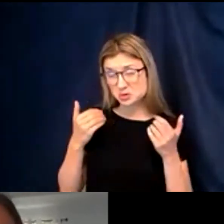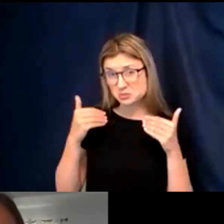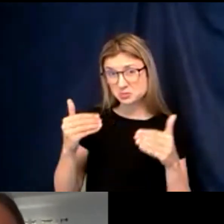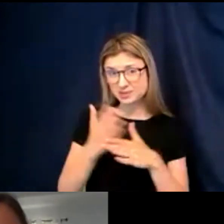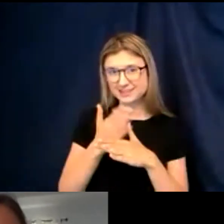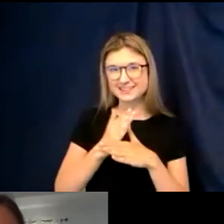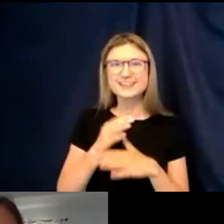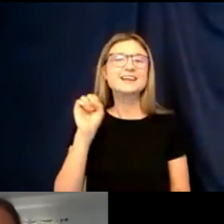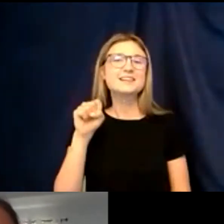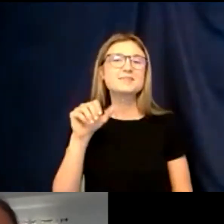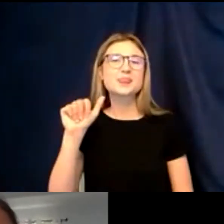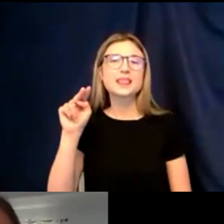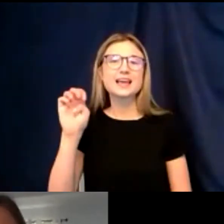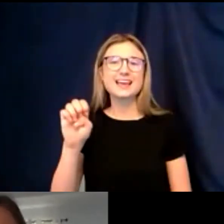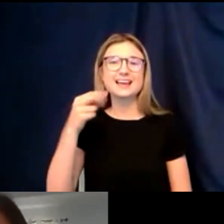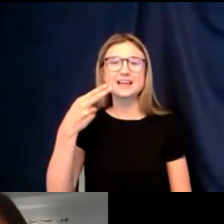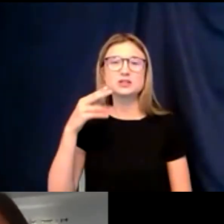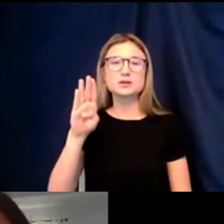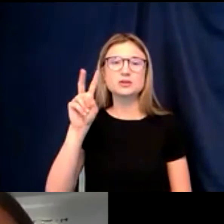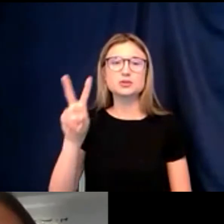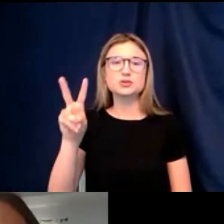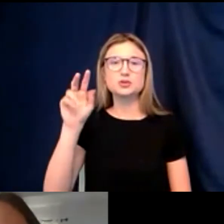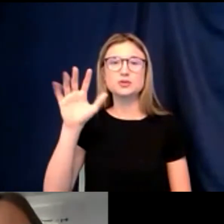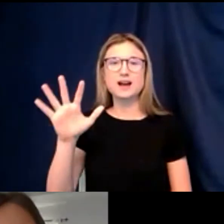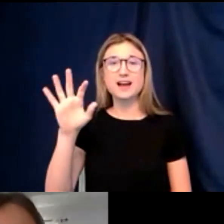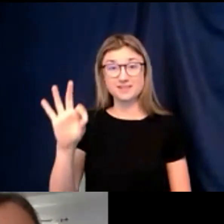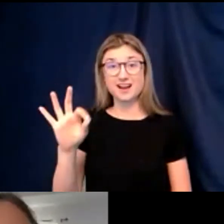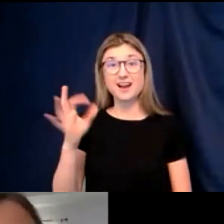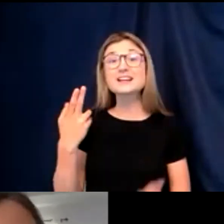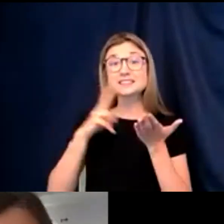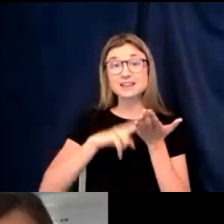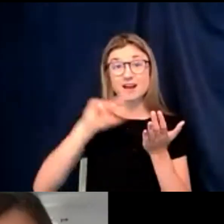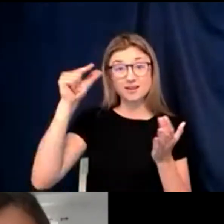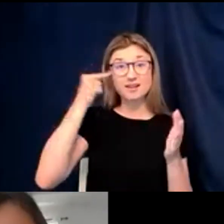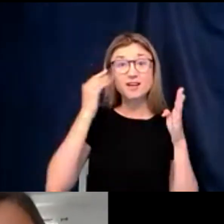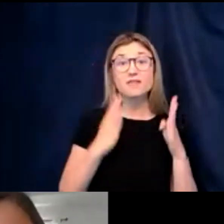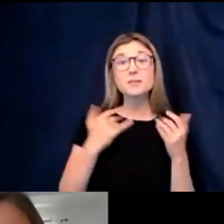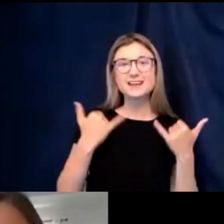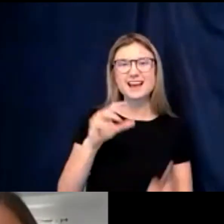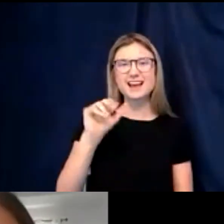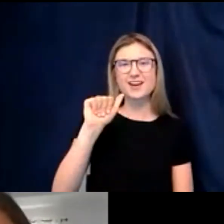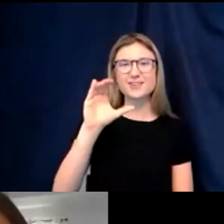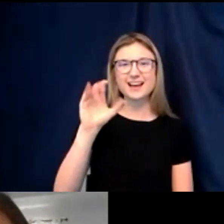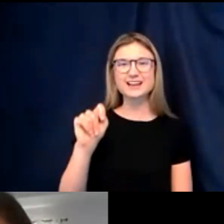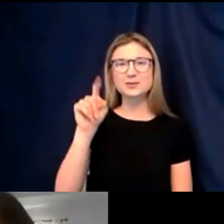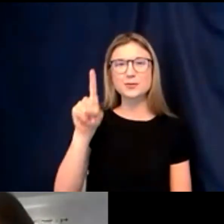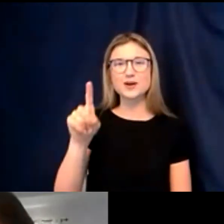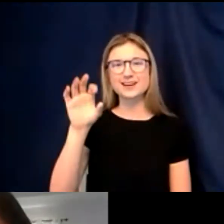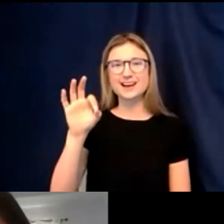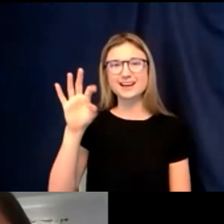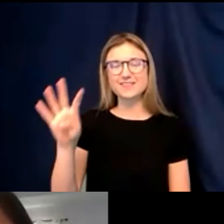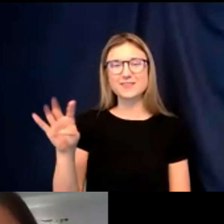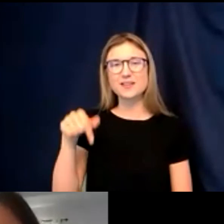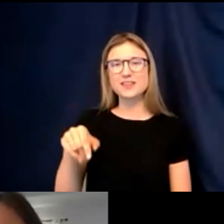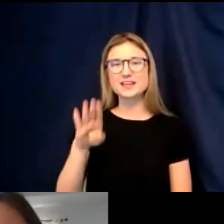Bill 259, which was signed by the governor, is now Act 194. And this is the bill that I spoke with